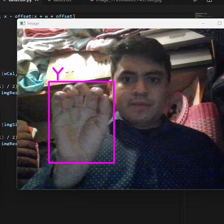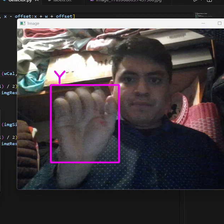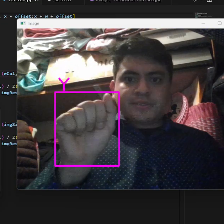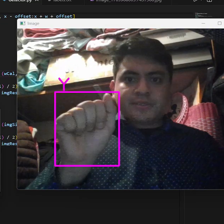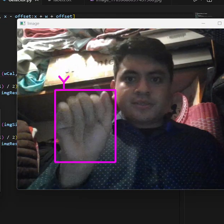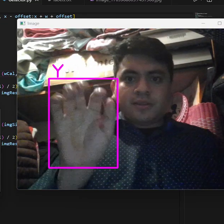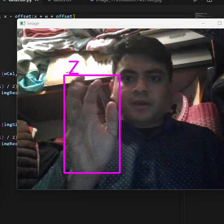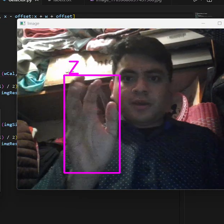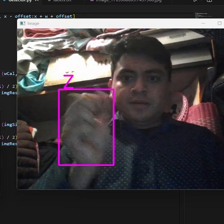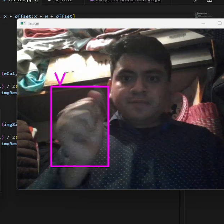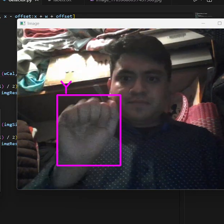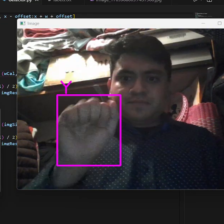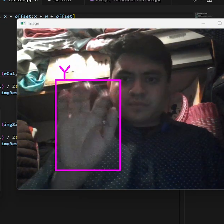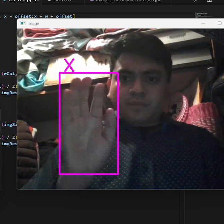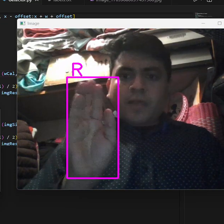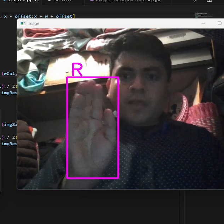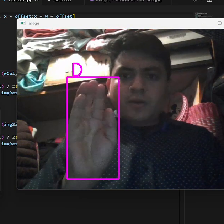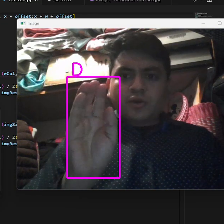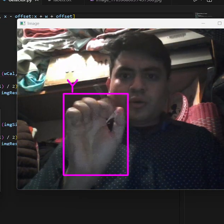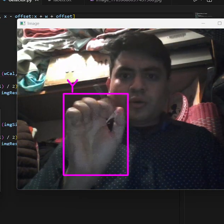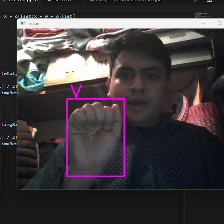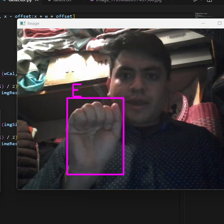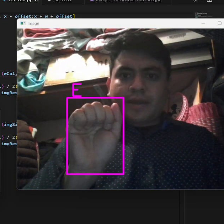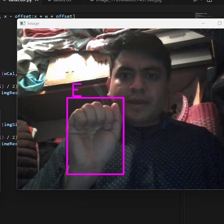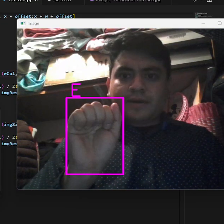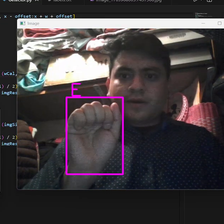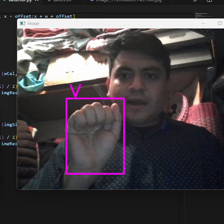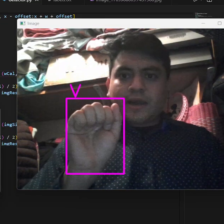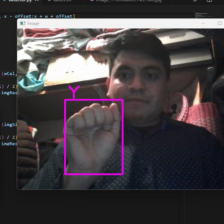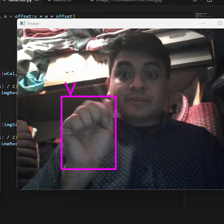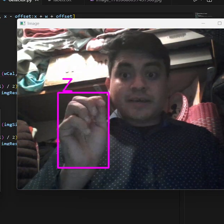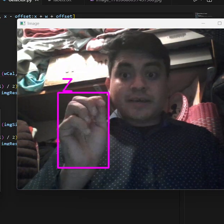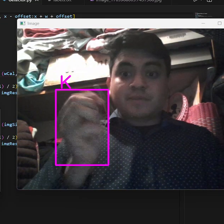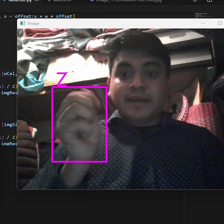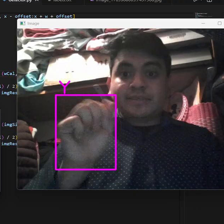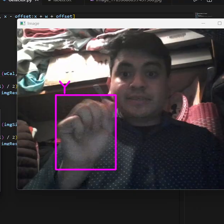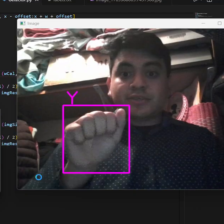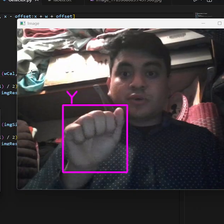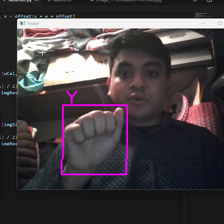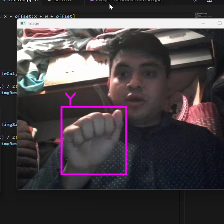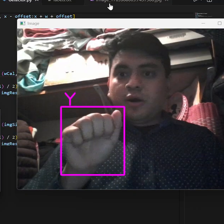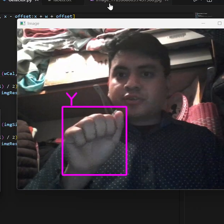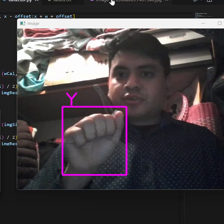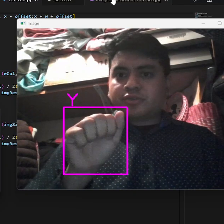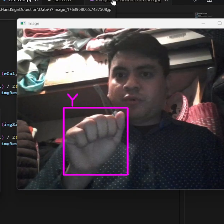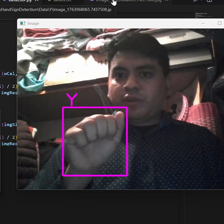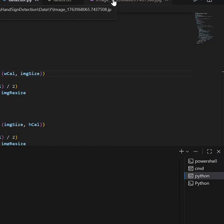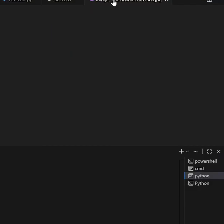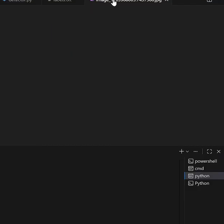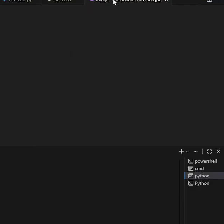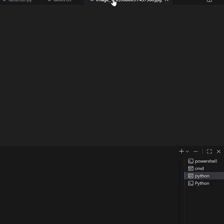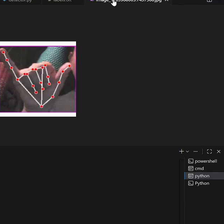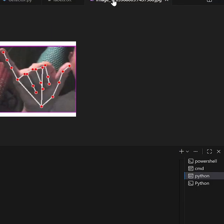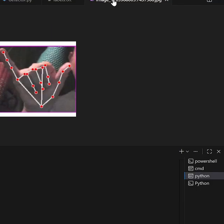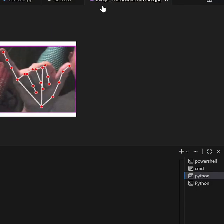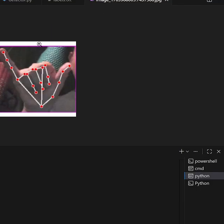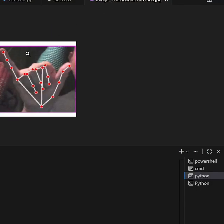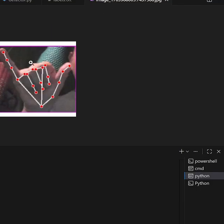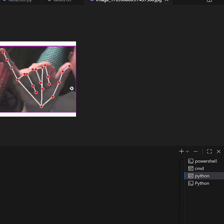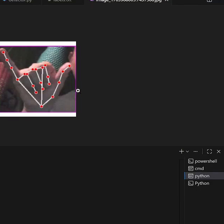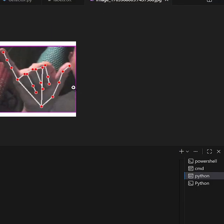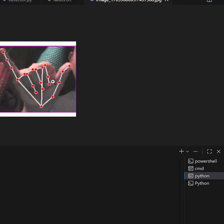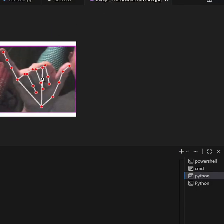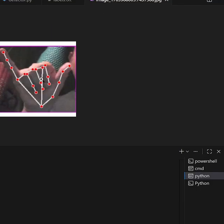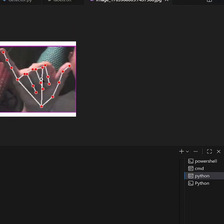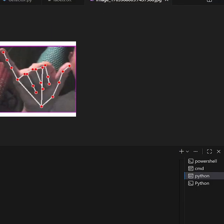can basically go and have it detect my hand sign. So just for a little quick example, this right